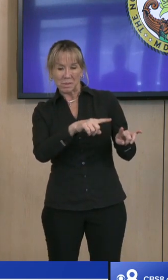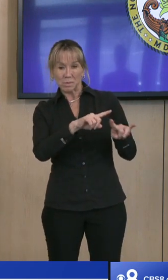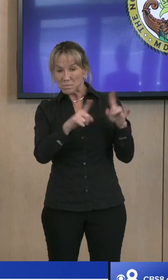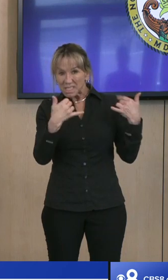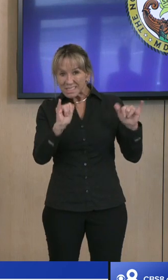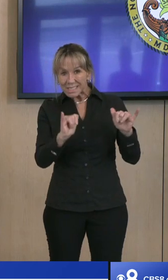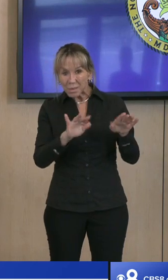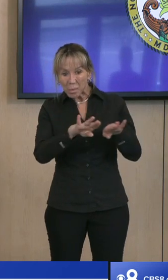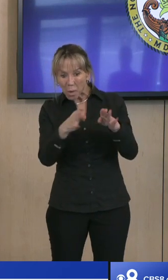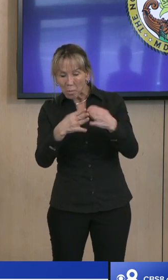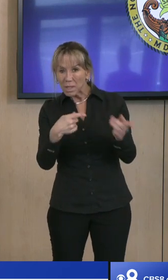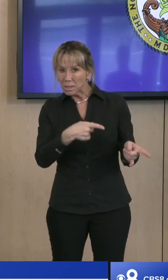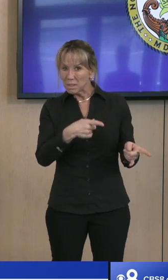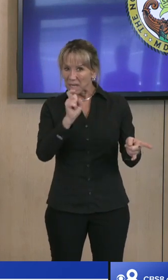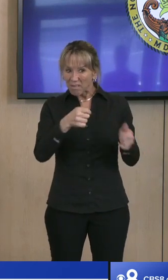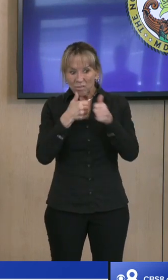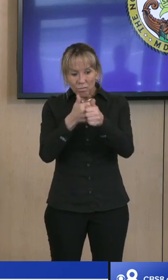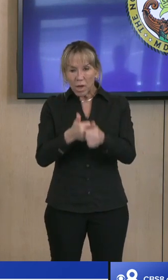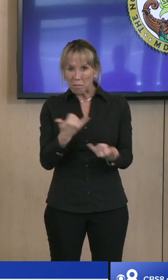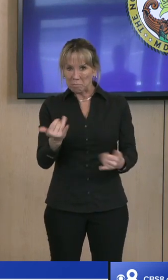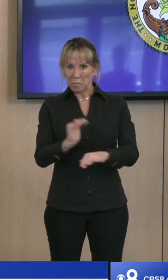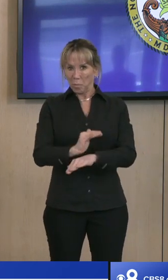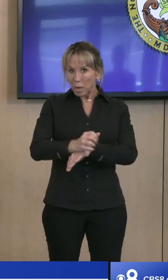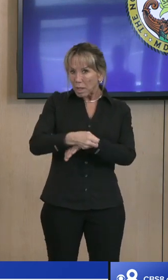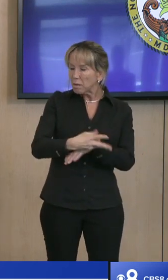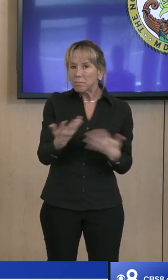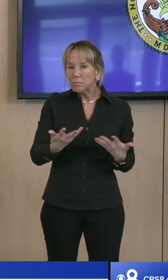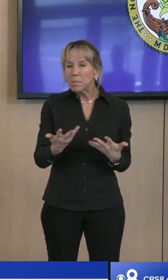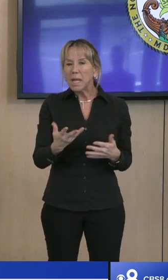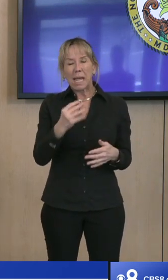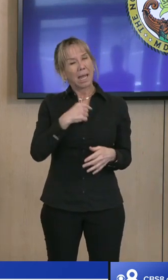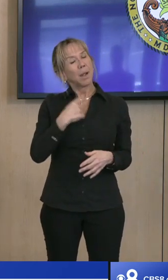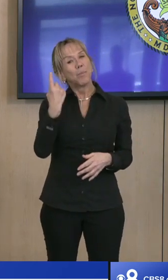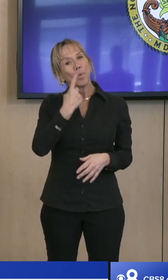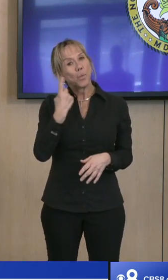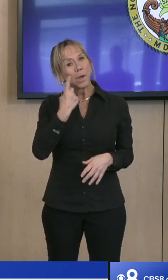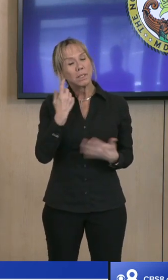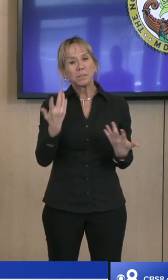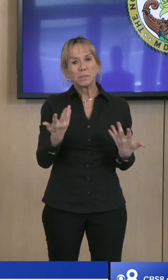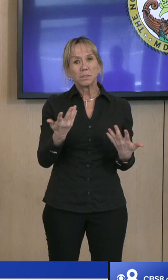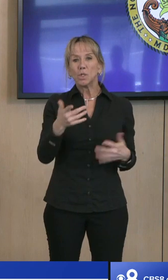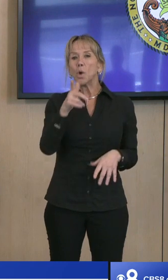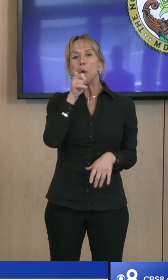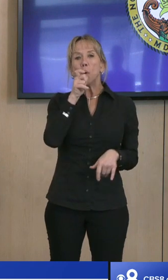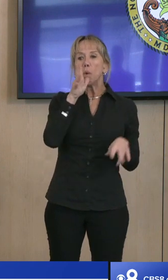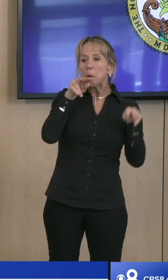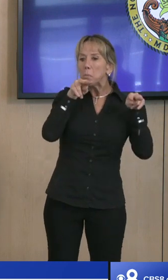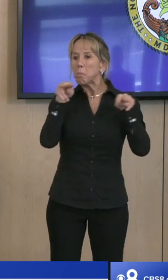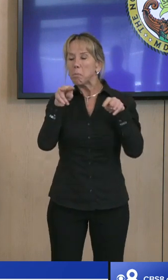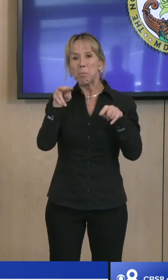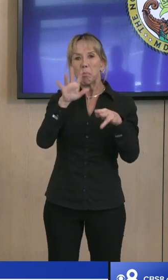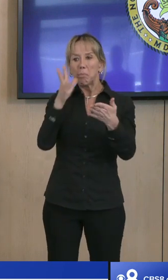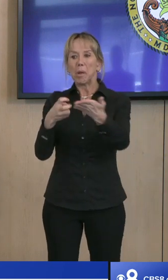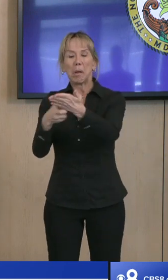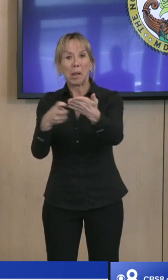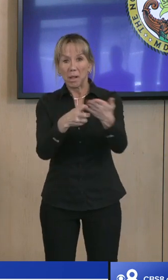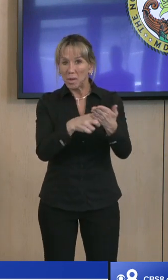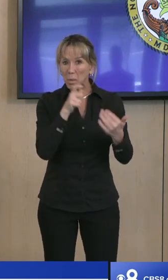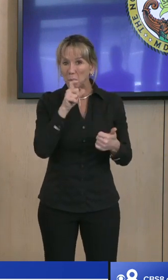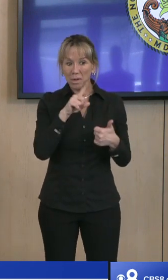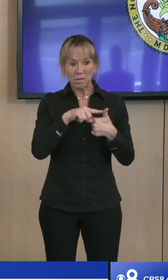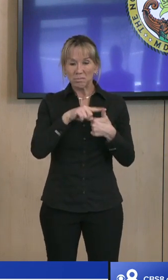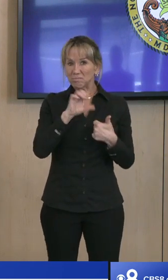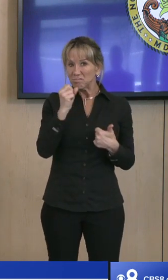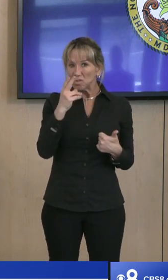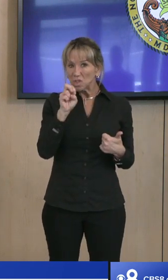happen tonight? And I was confused about what authority would be going after them. Would that be sheriffs,